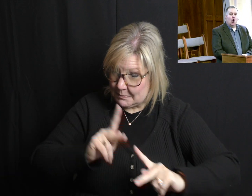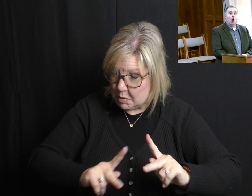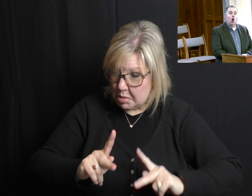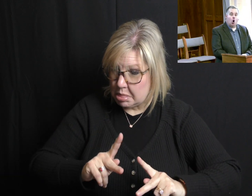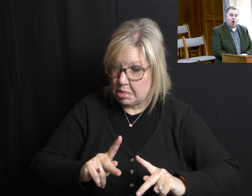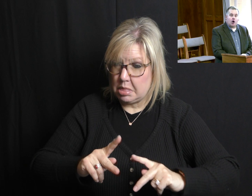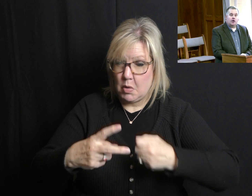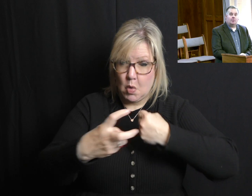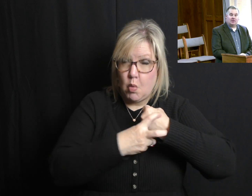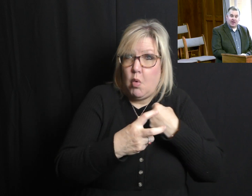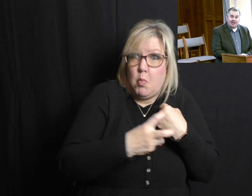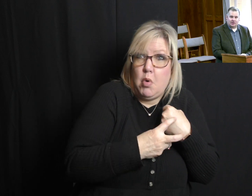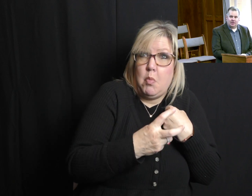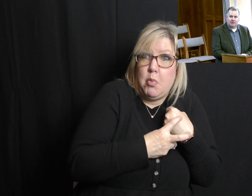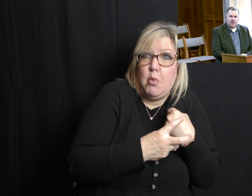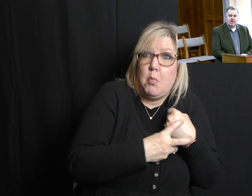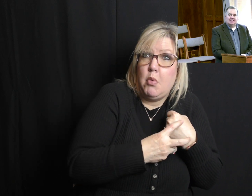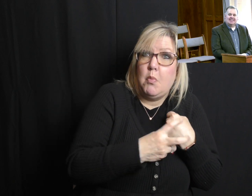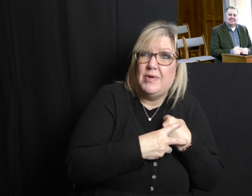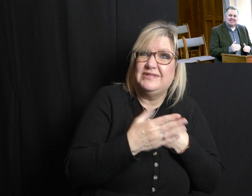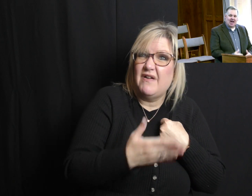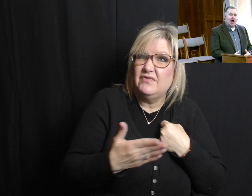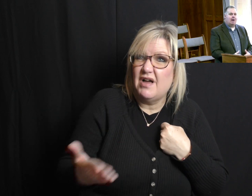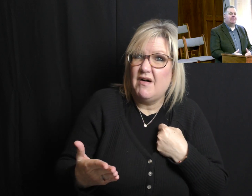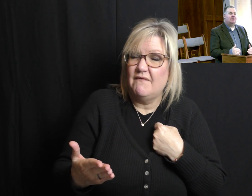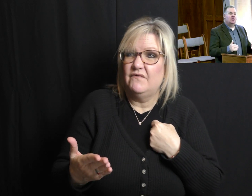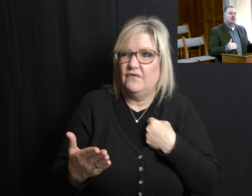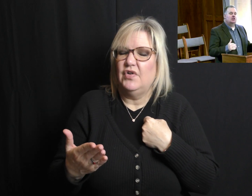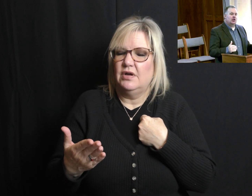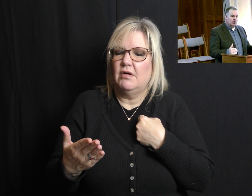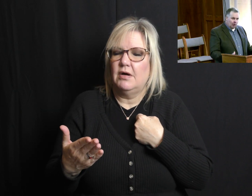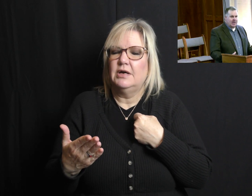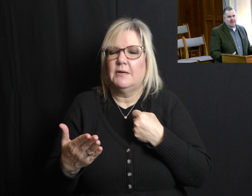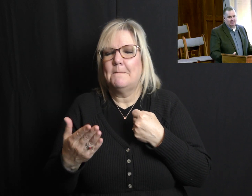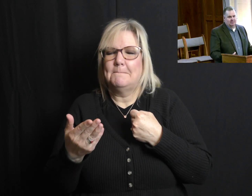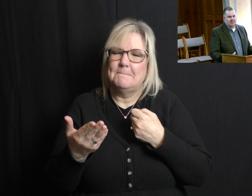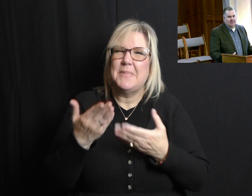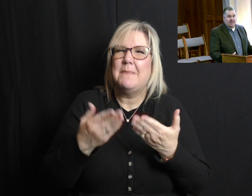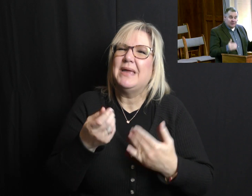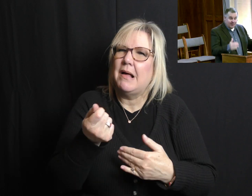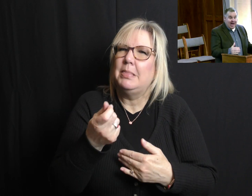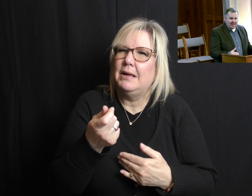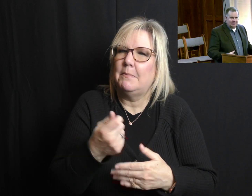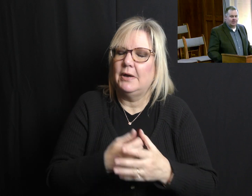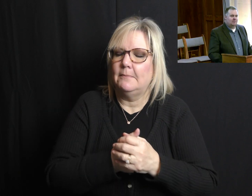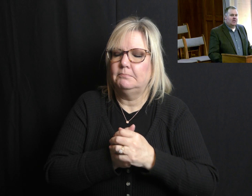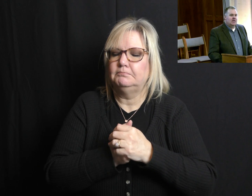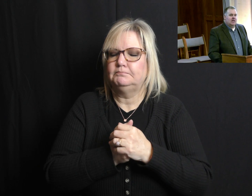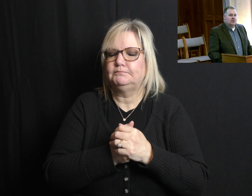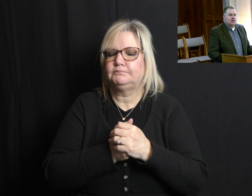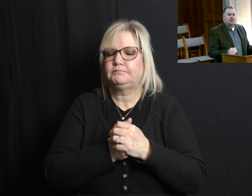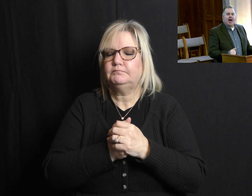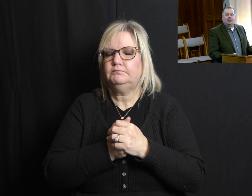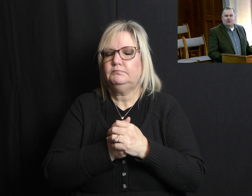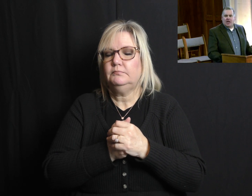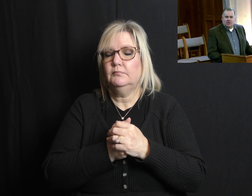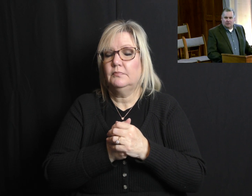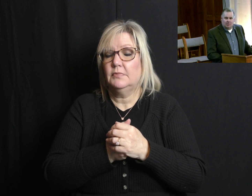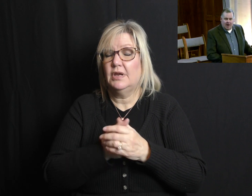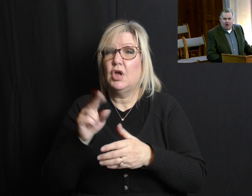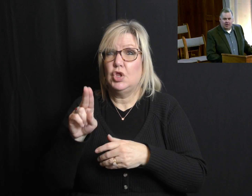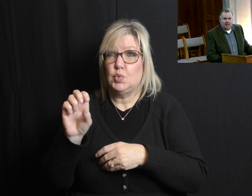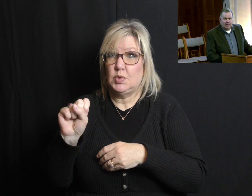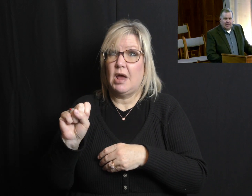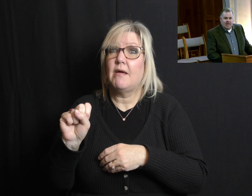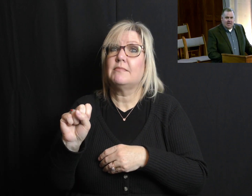Americans hoard possessions to some degree. In fact, the United States